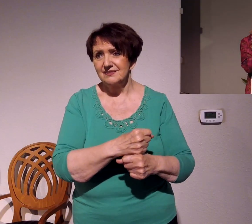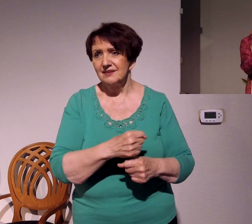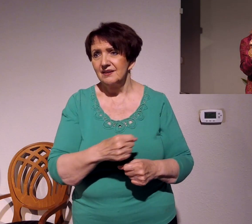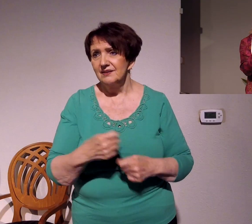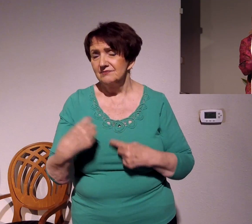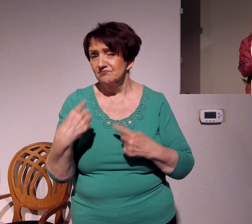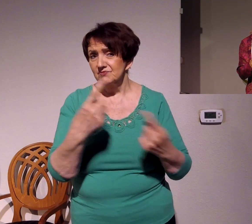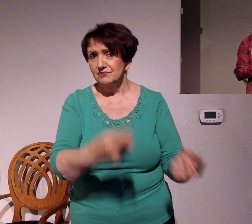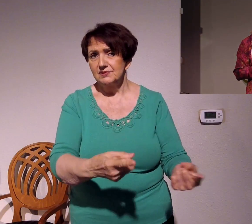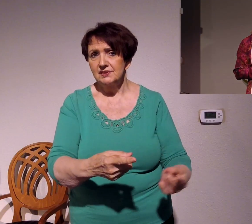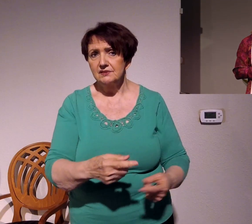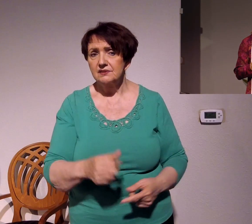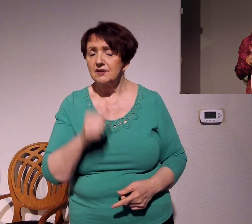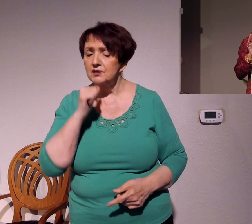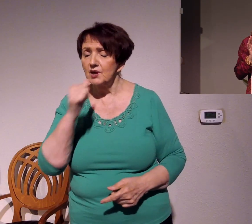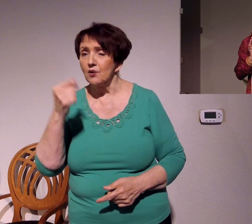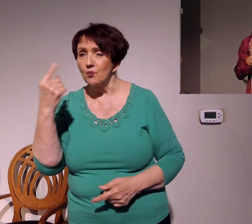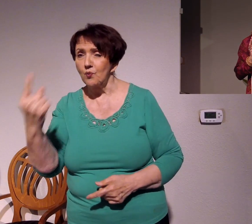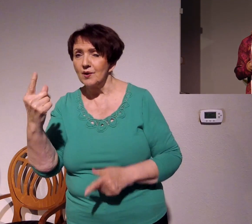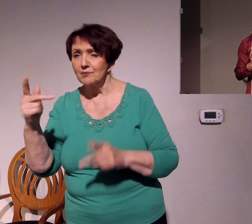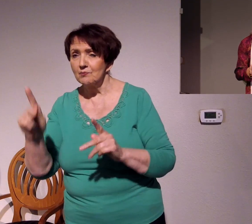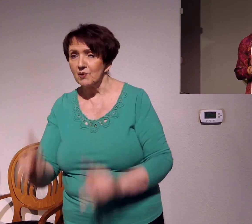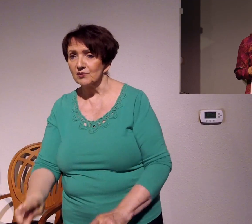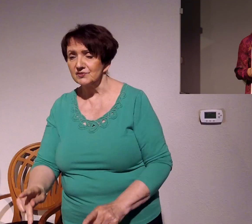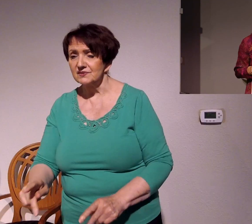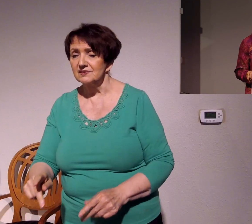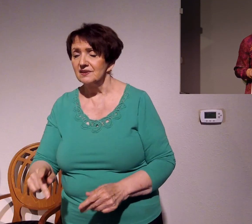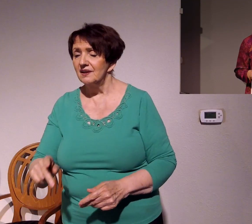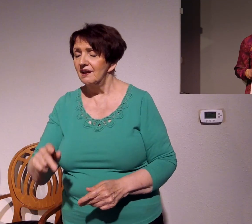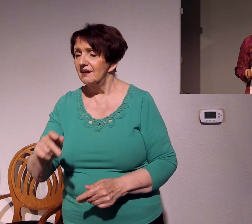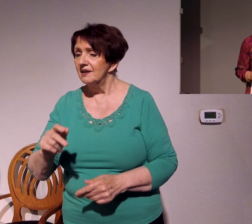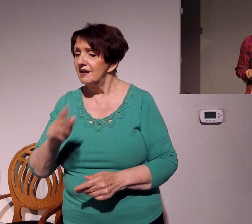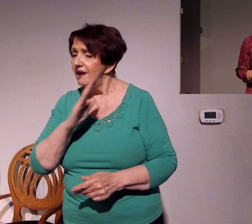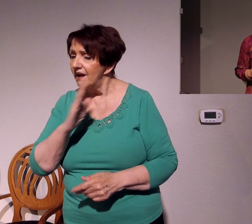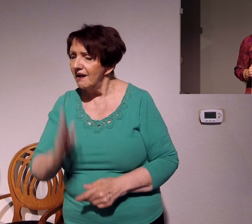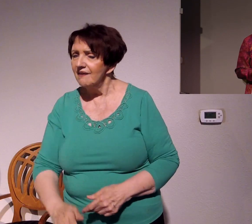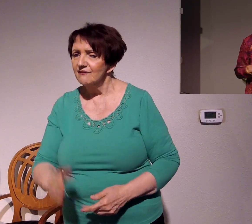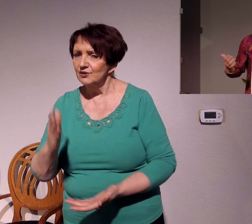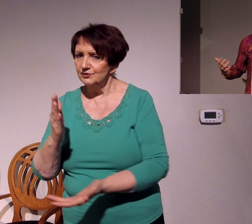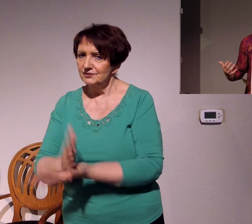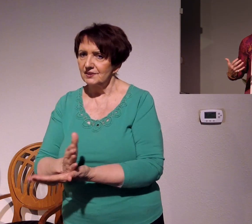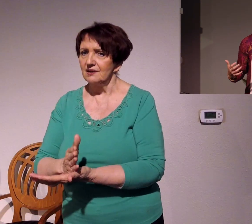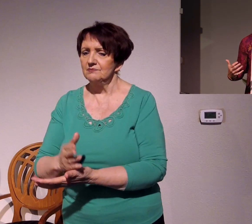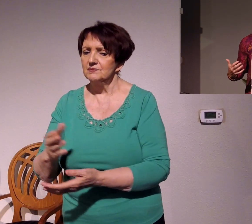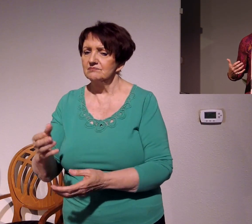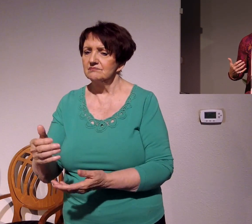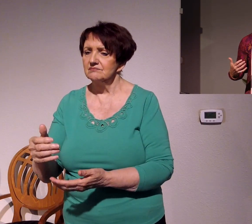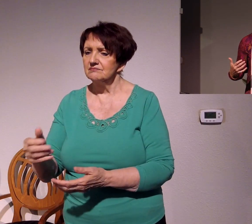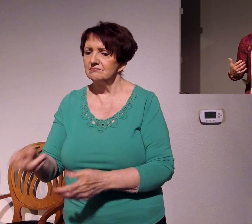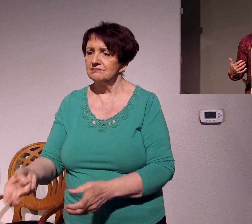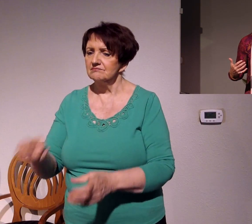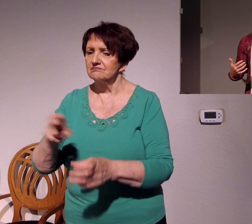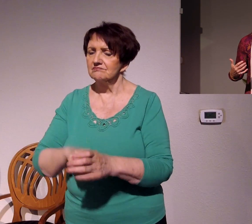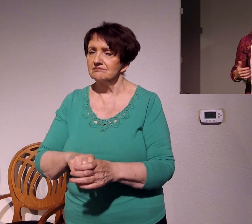And not one person had ever stopped for me. Not one."